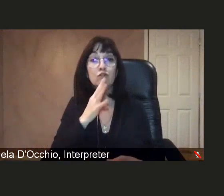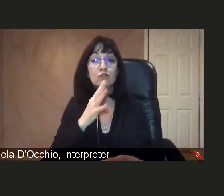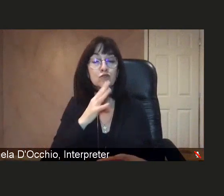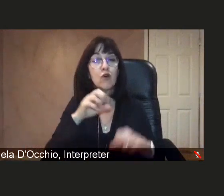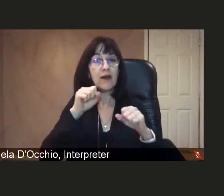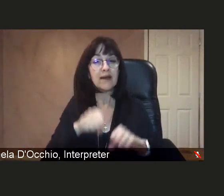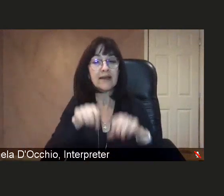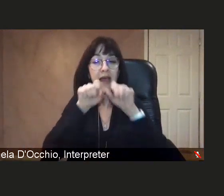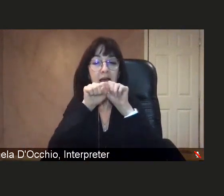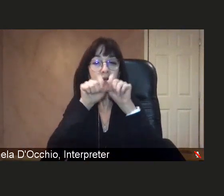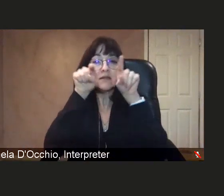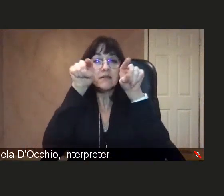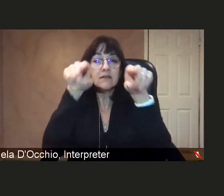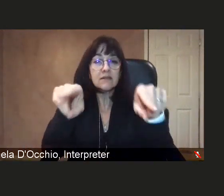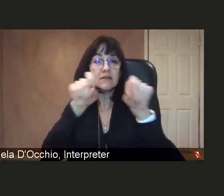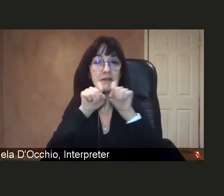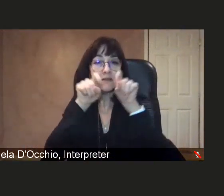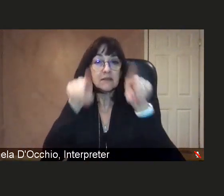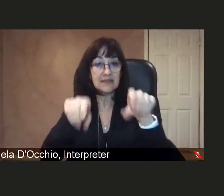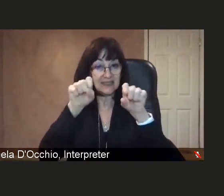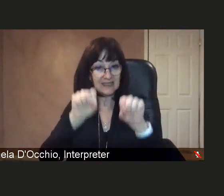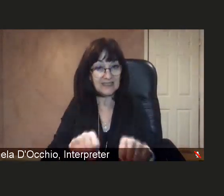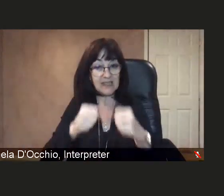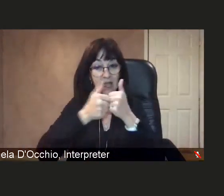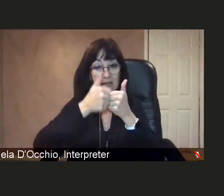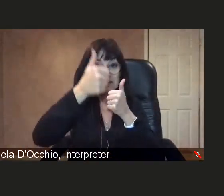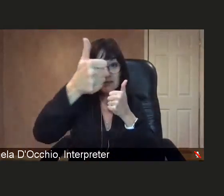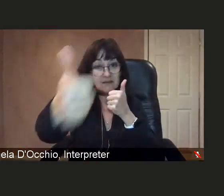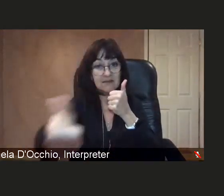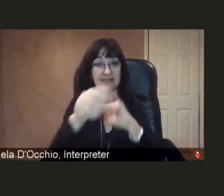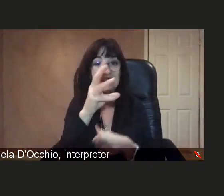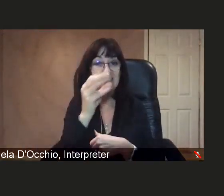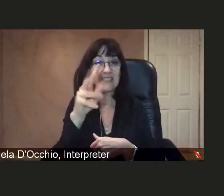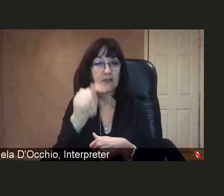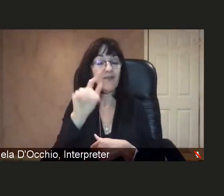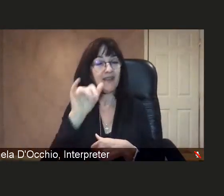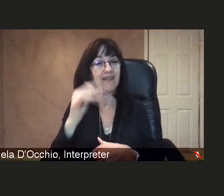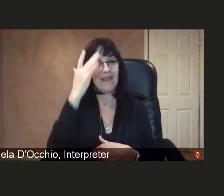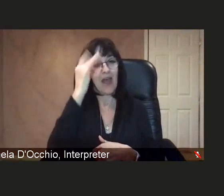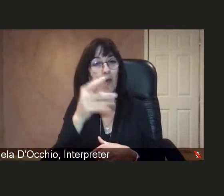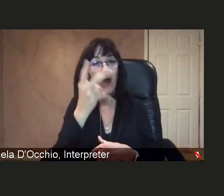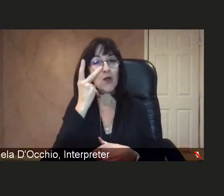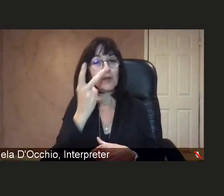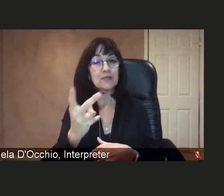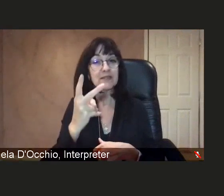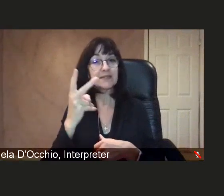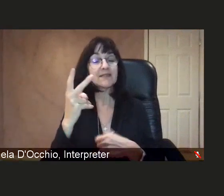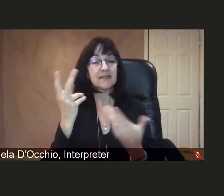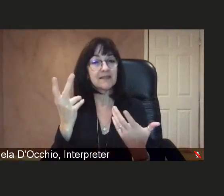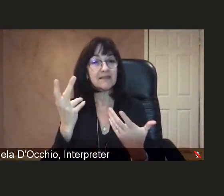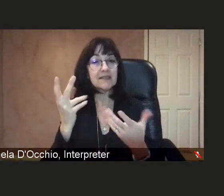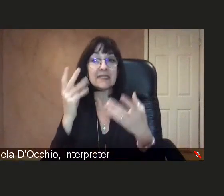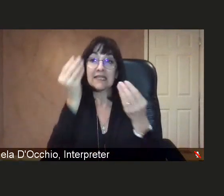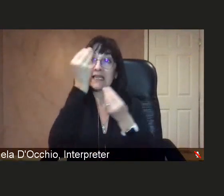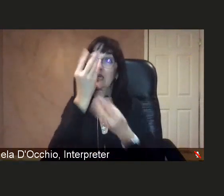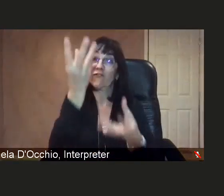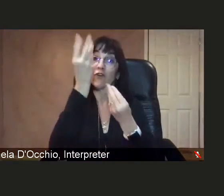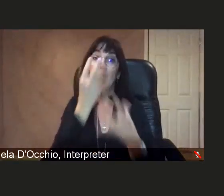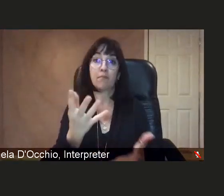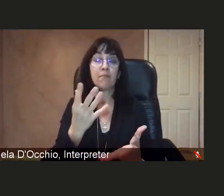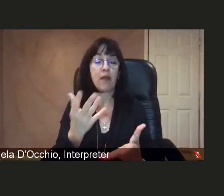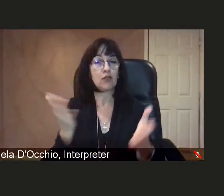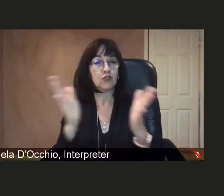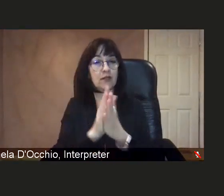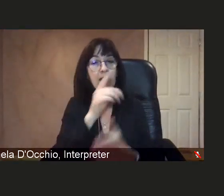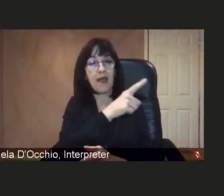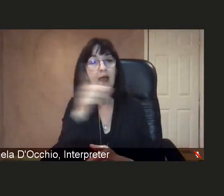up to a 6-foot radius. Hence, when you read about social distancing, they're asking people to remain at least